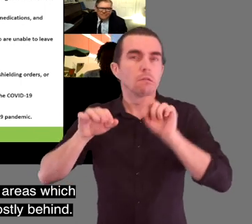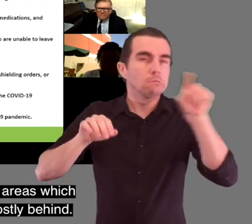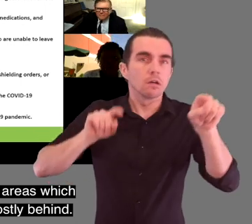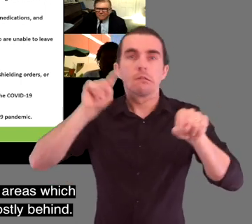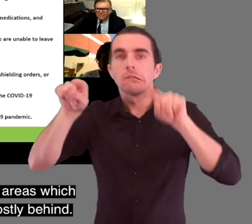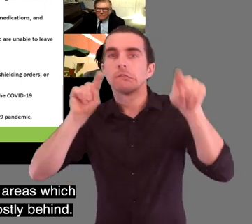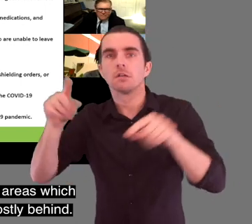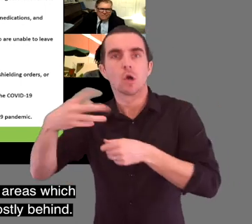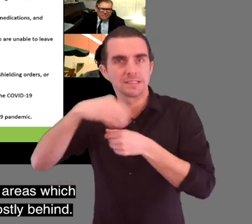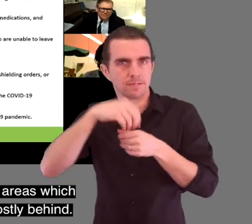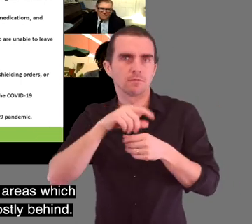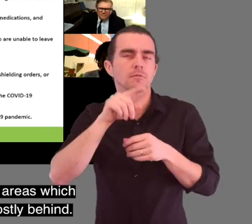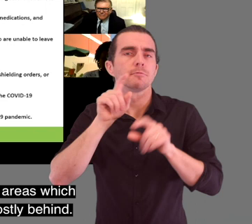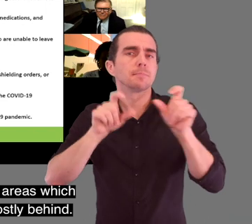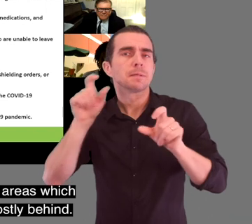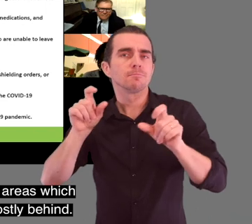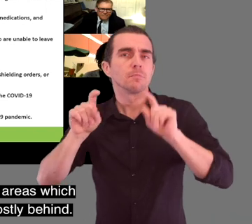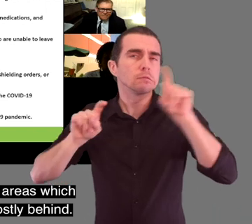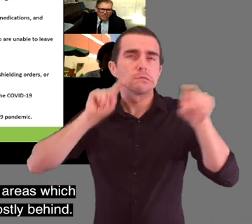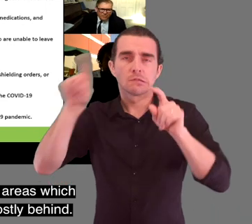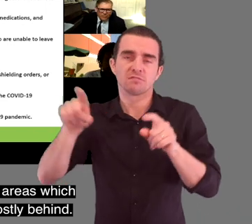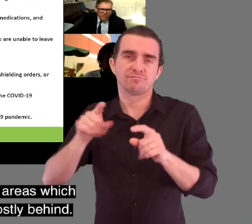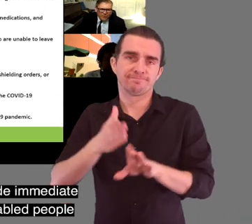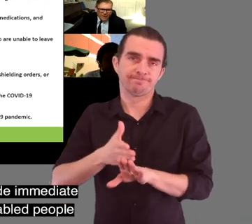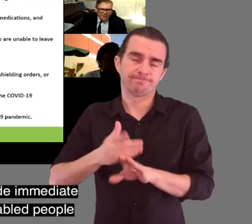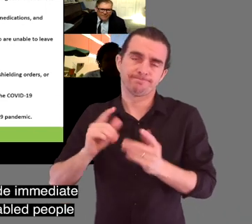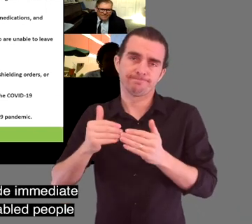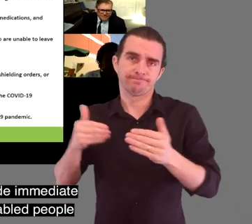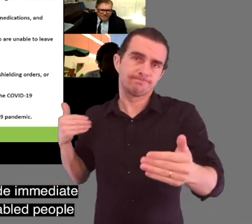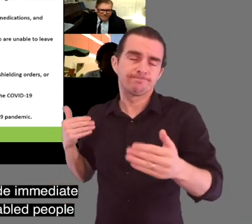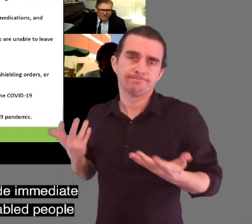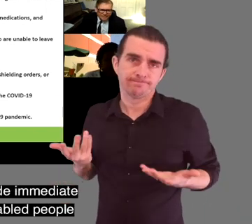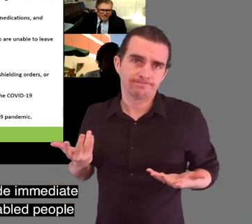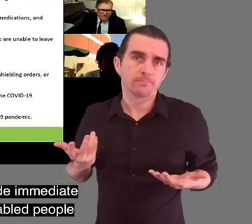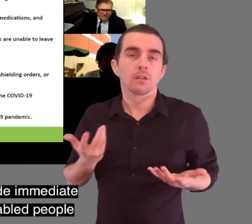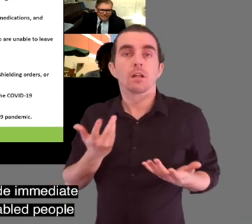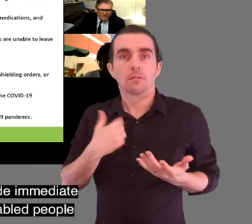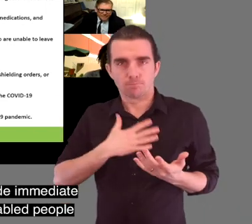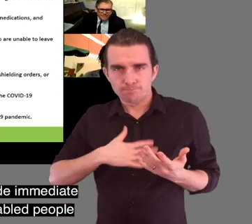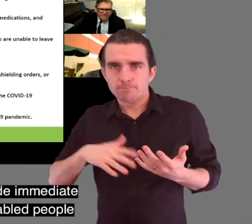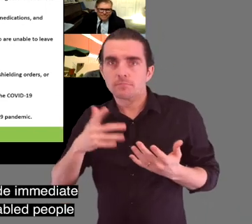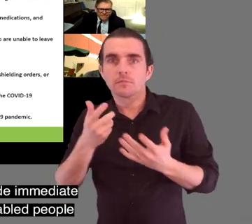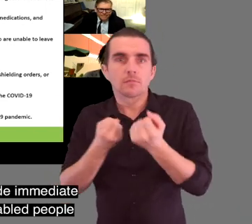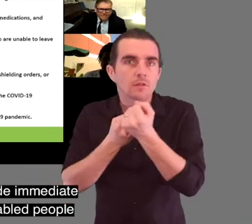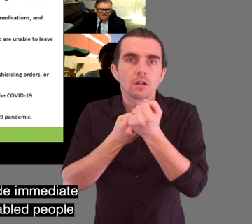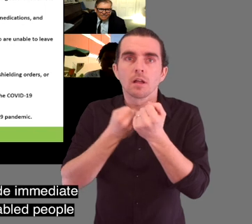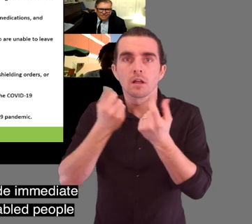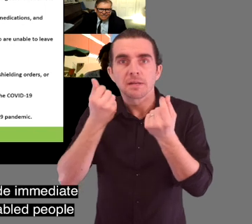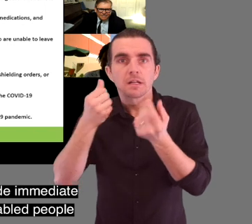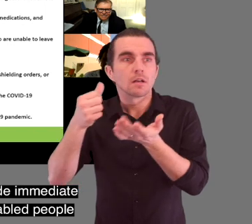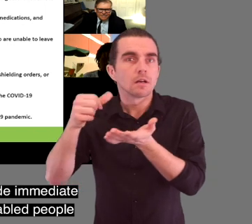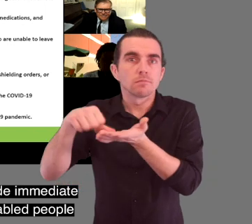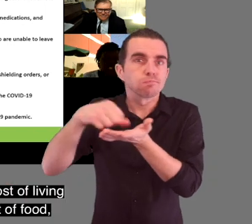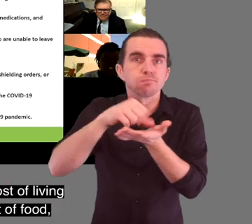rural, are mostly left behind. And then we should also provide immediate financial assistance